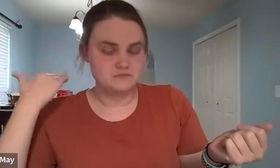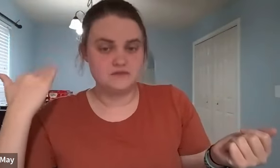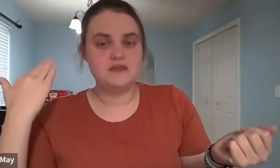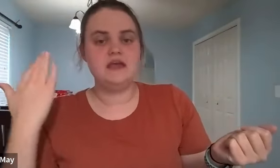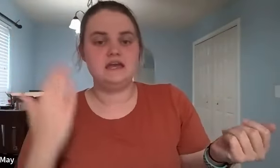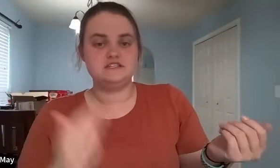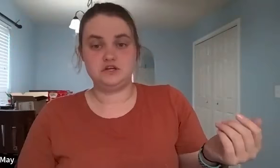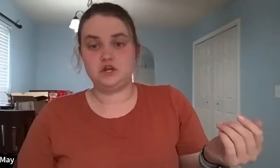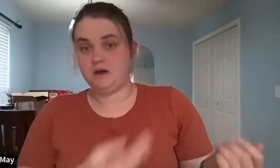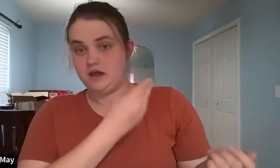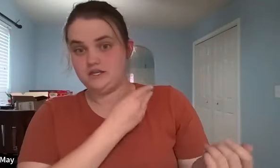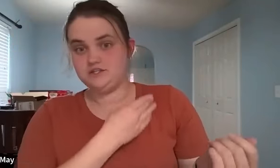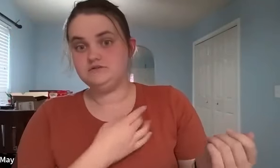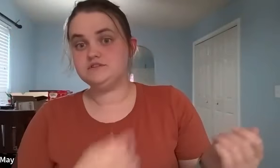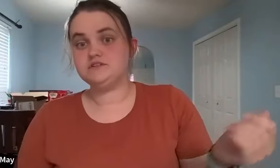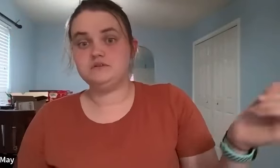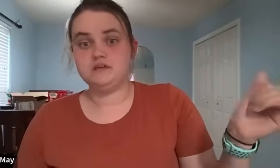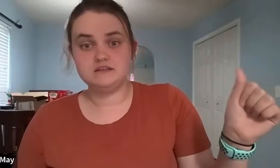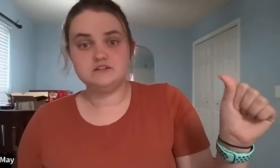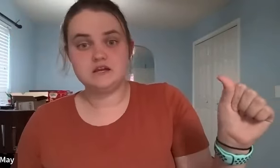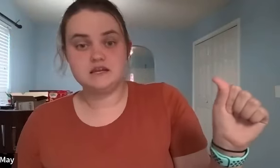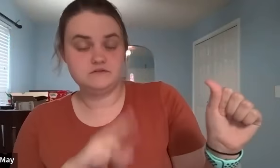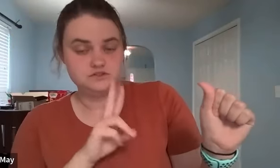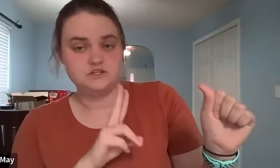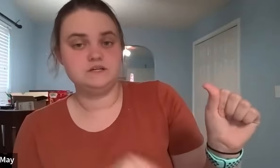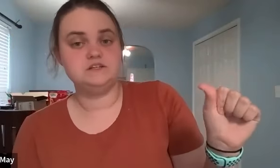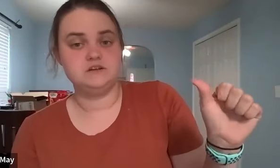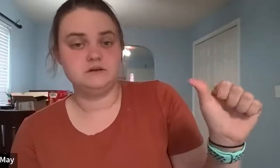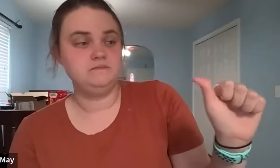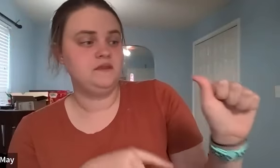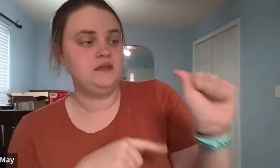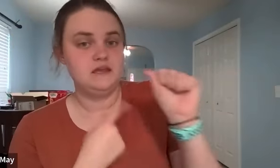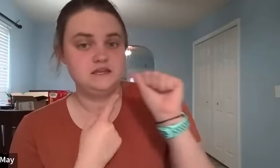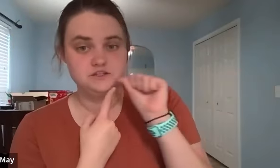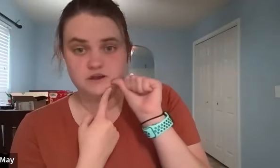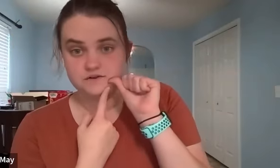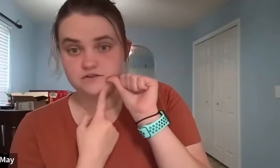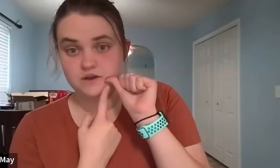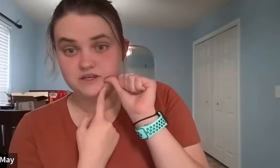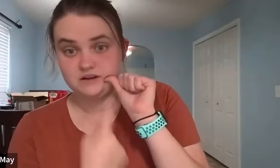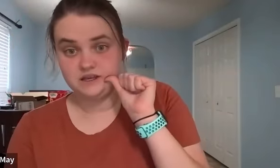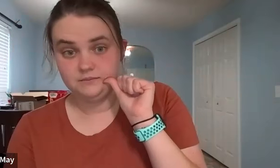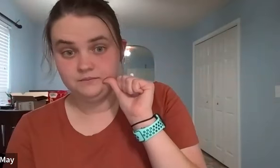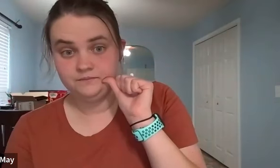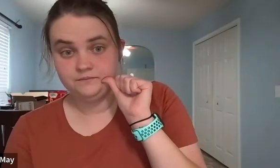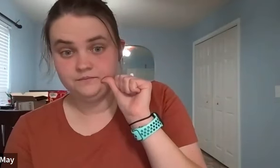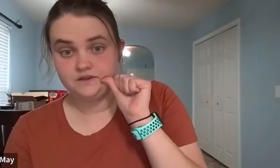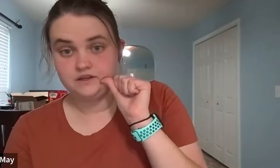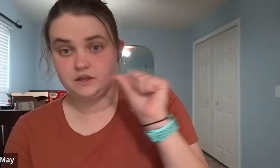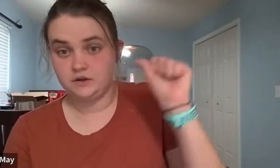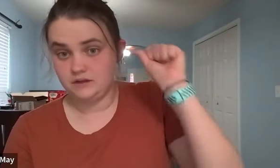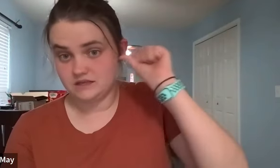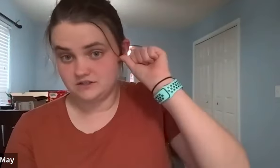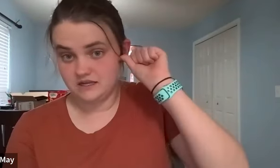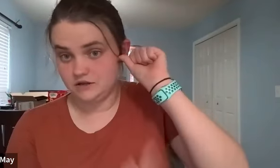month, it's going to go behind you. So yesterday, there's 2 ways you can do it. Is you have your thumb here again, and you go yesterday, go